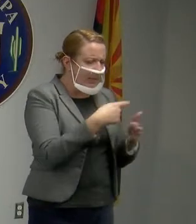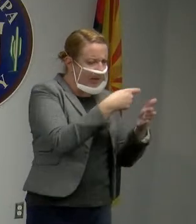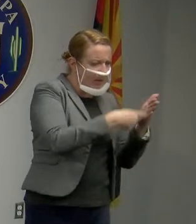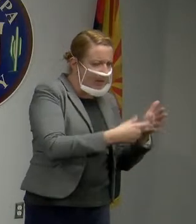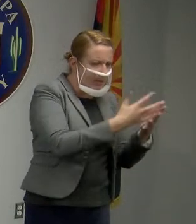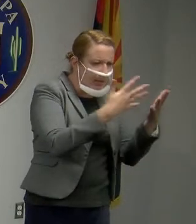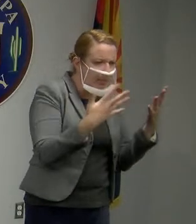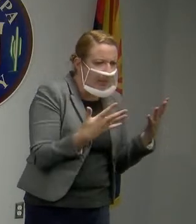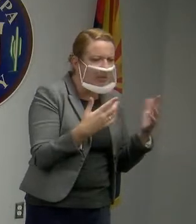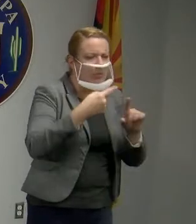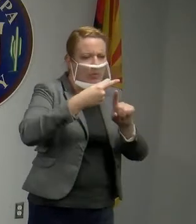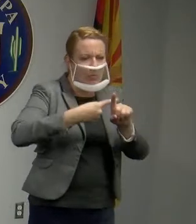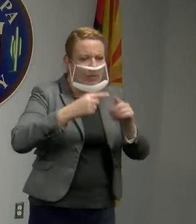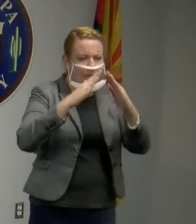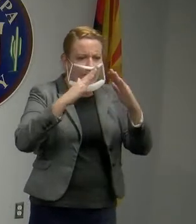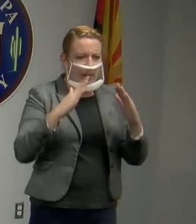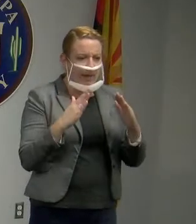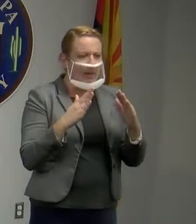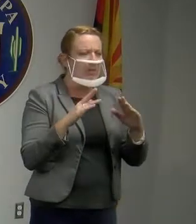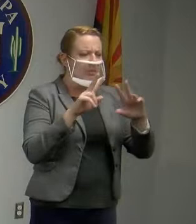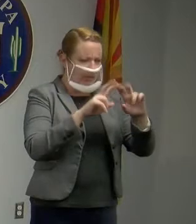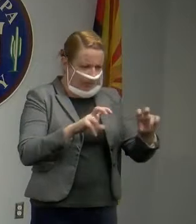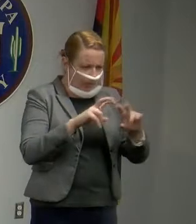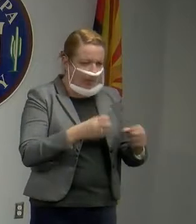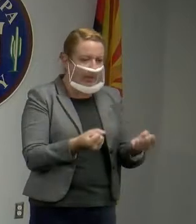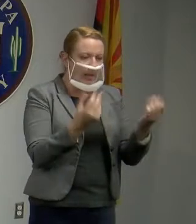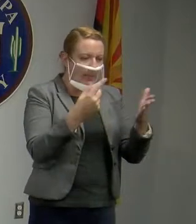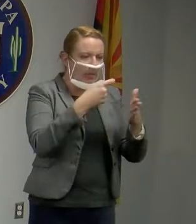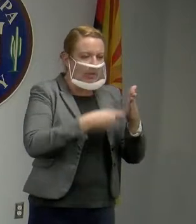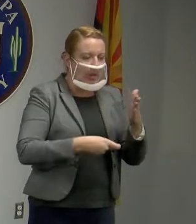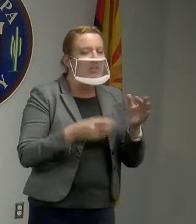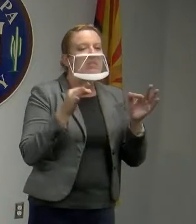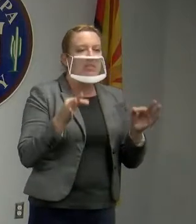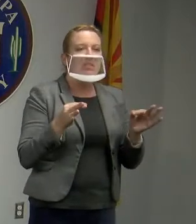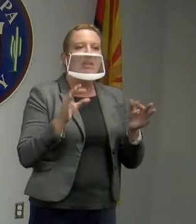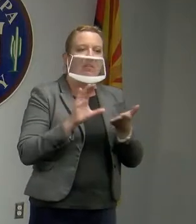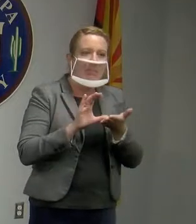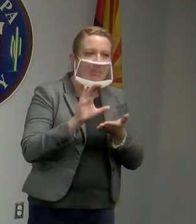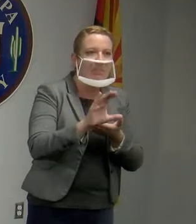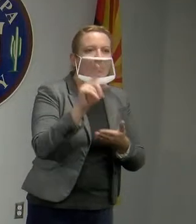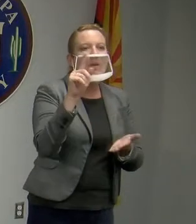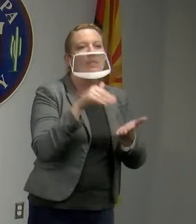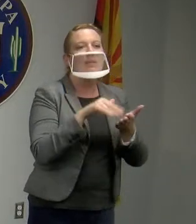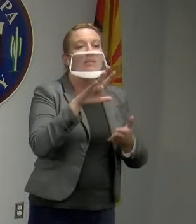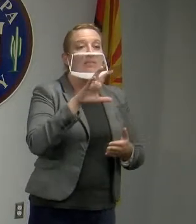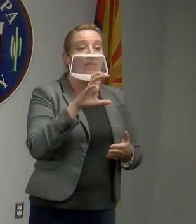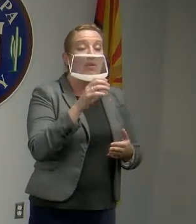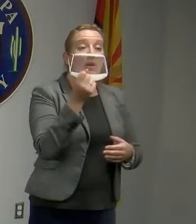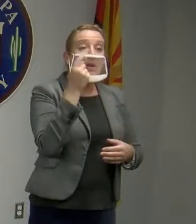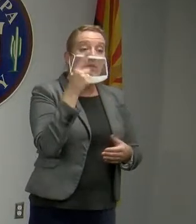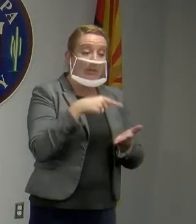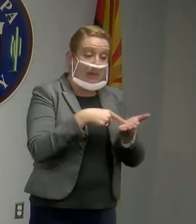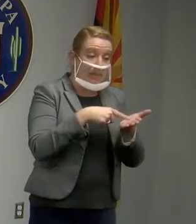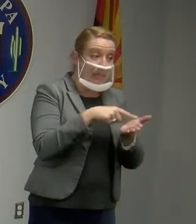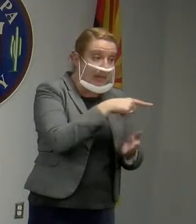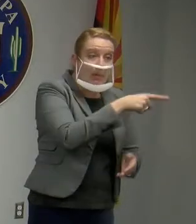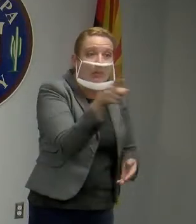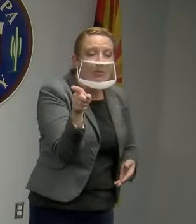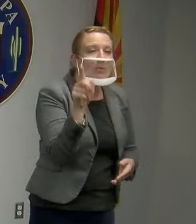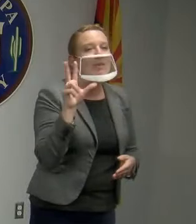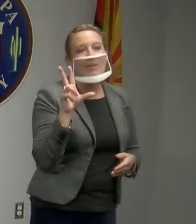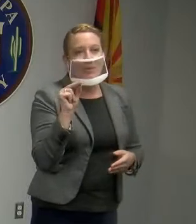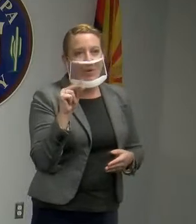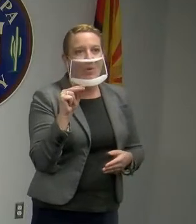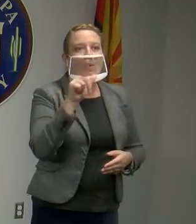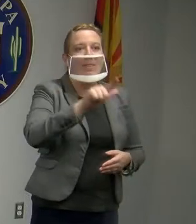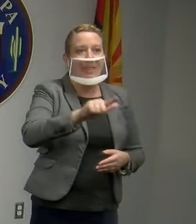as rental homes, and that's how we determine that. We're going to pay landlords directly, so landlords will verify that that is the amount